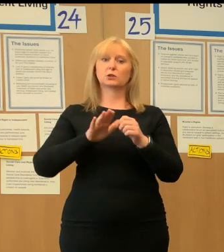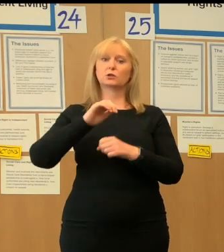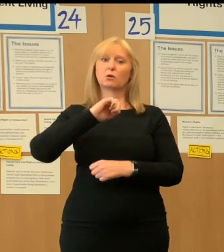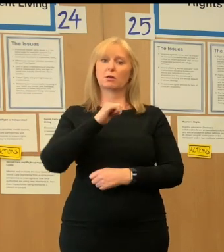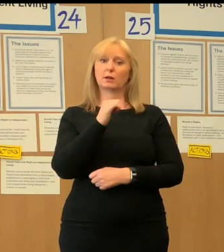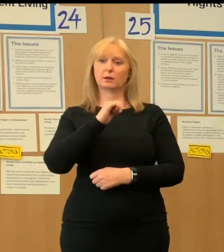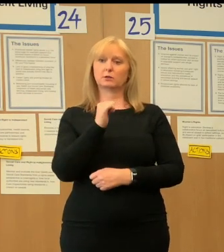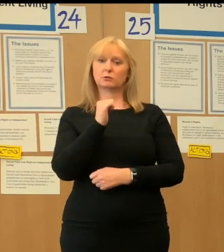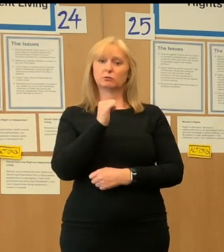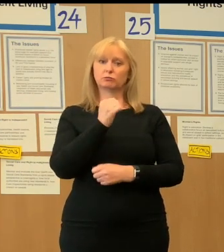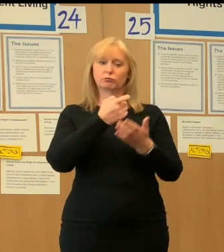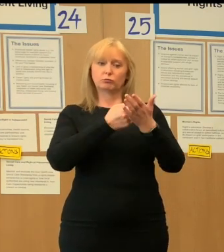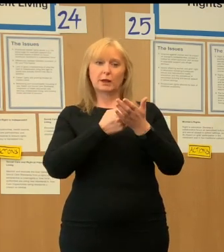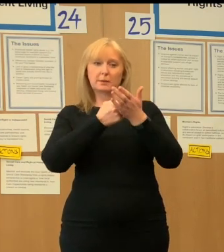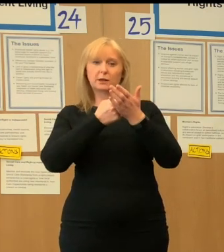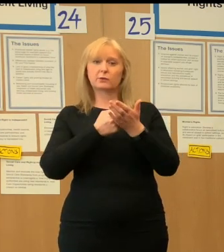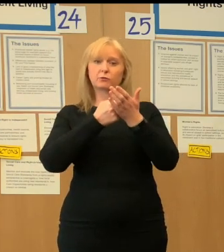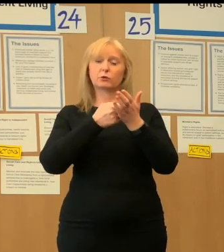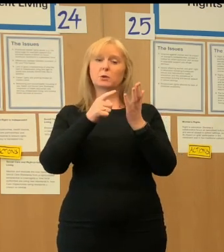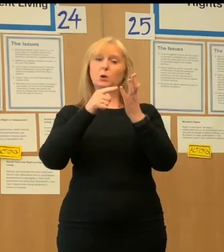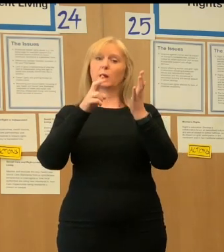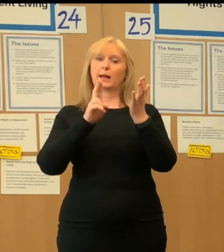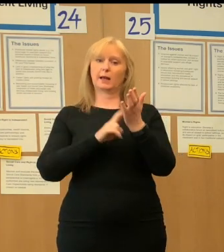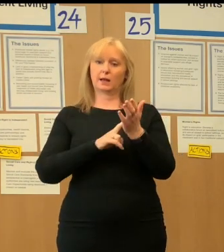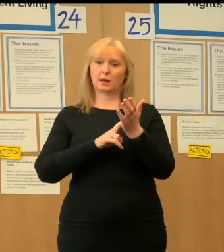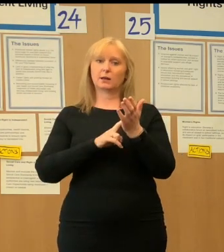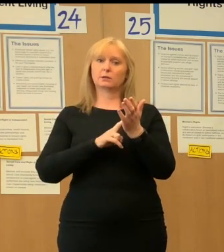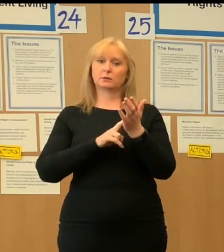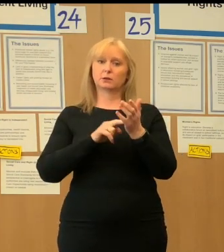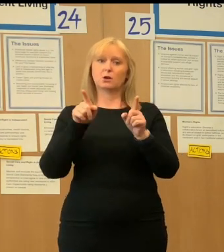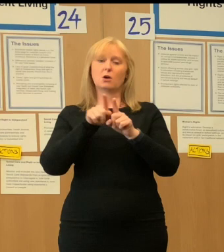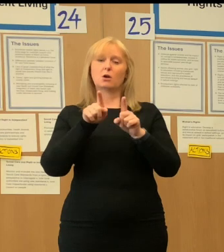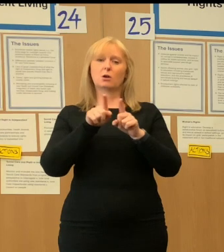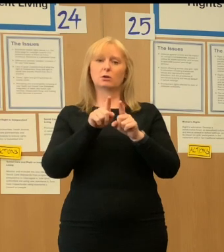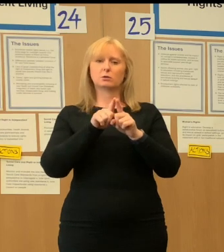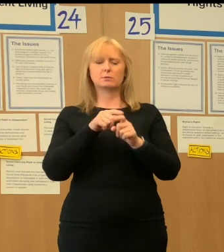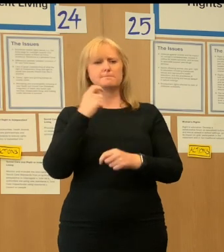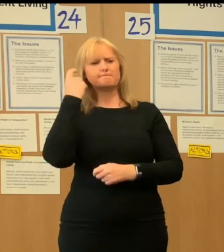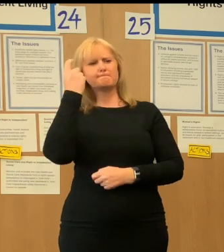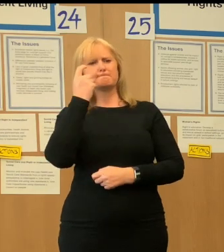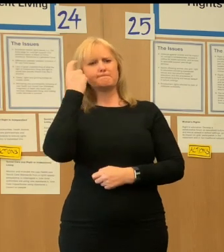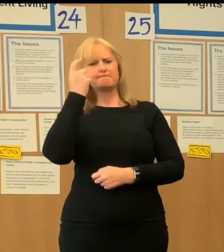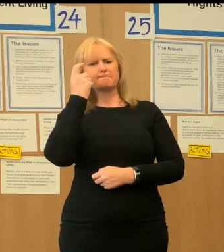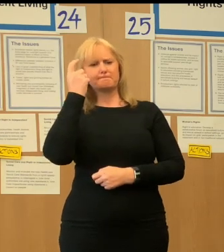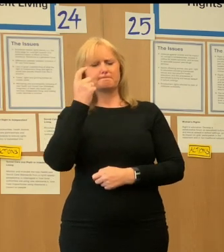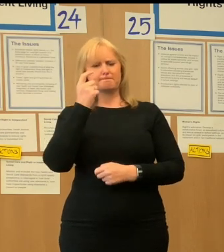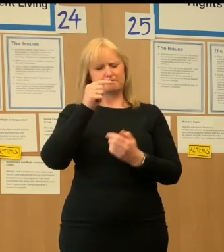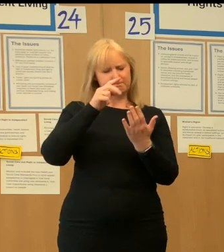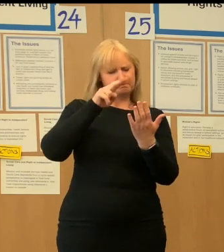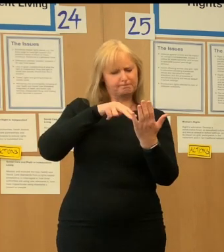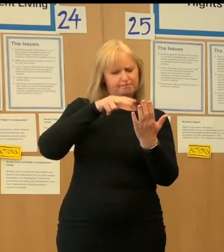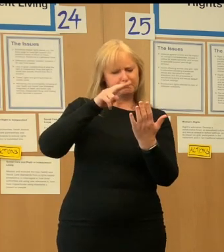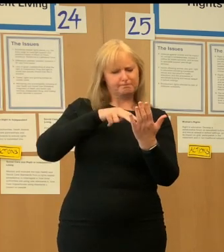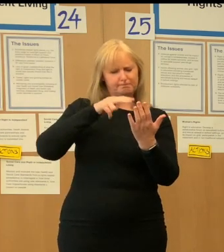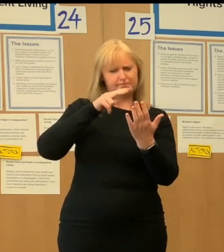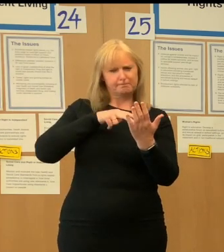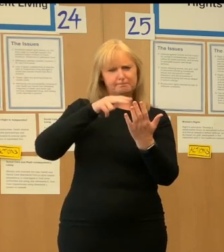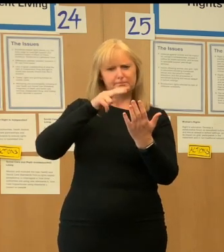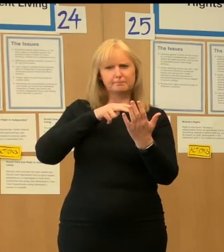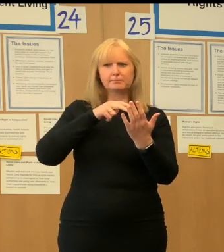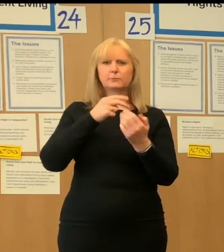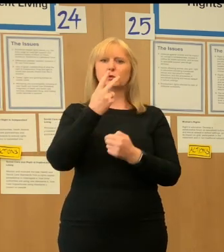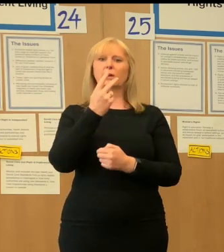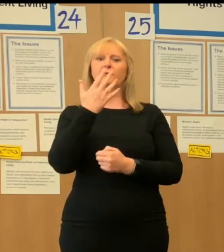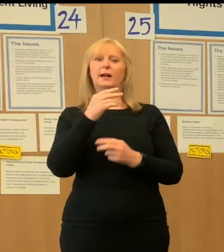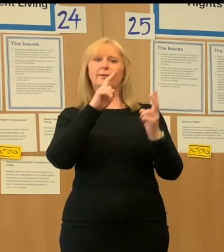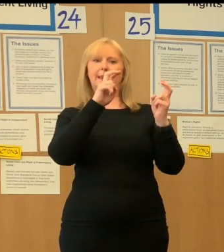latest recommendations from the United Nations on human rights in Scotland, and really sort of look at all of that through the lens of each of these